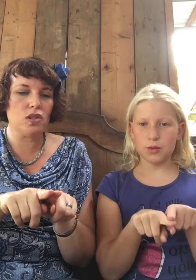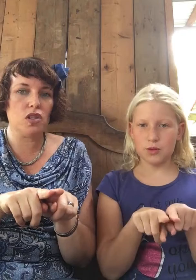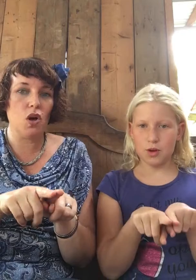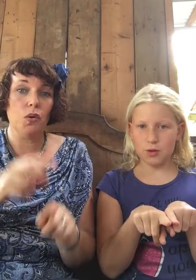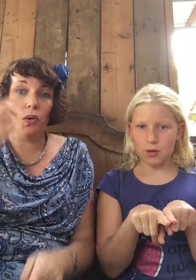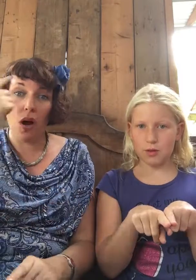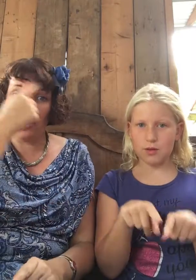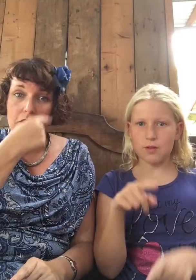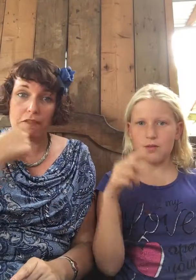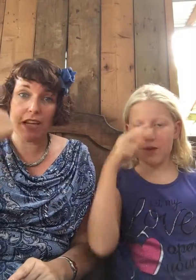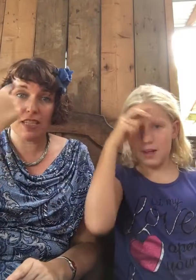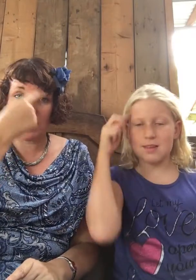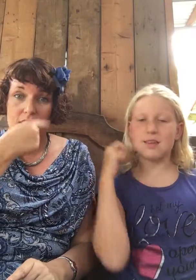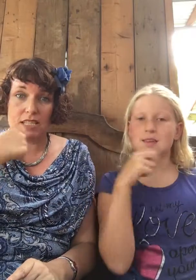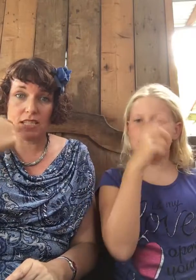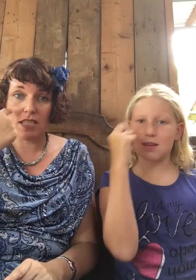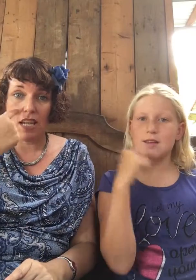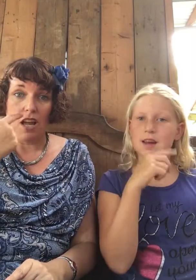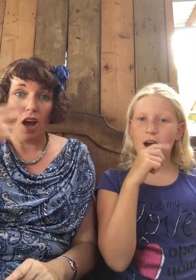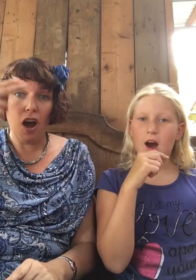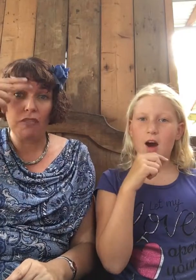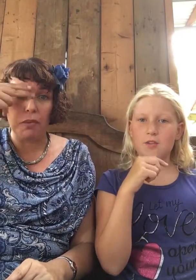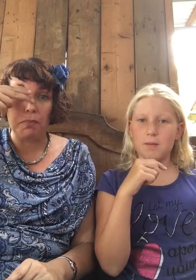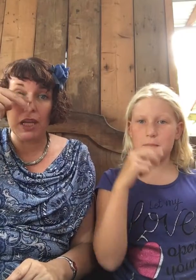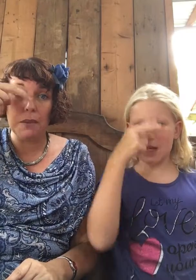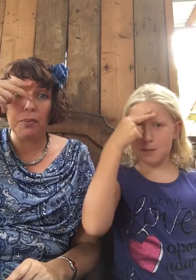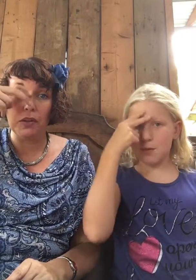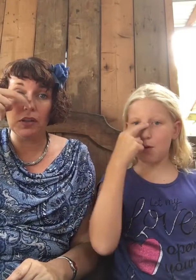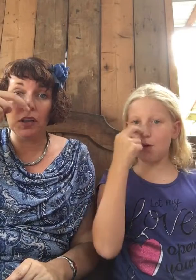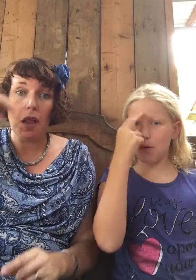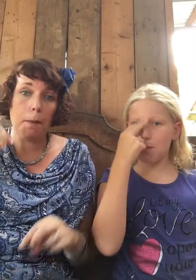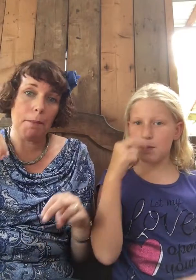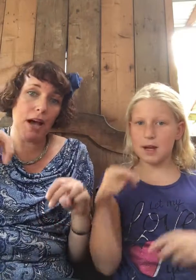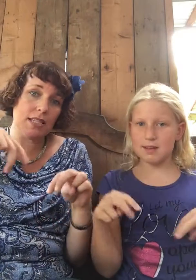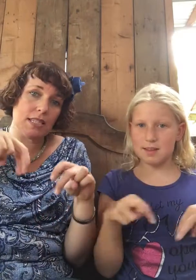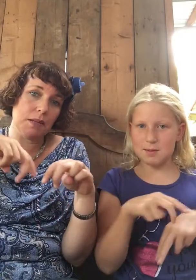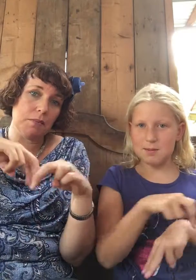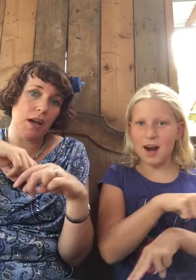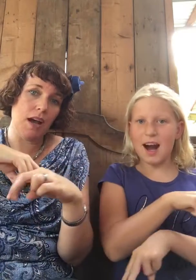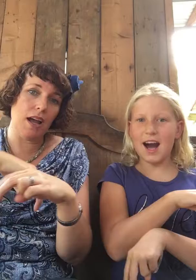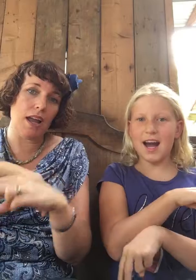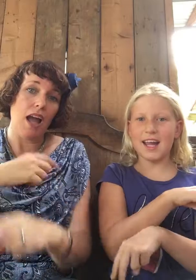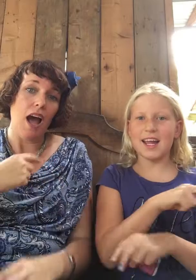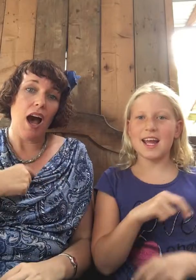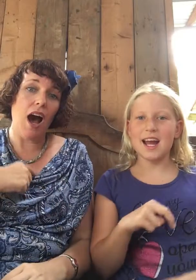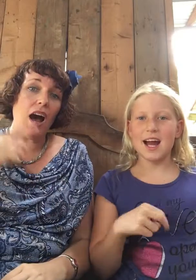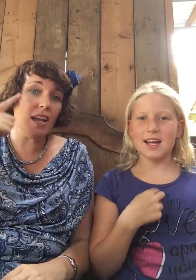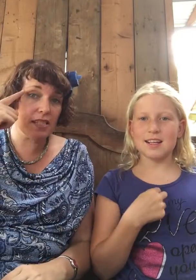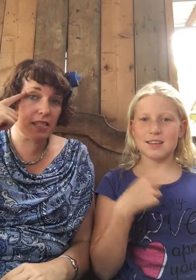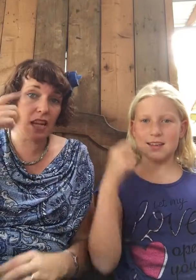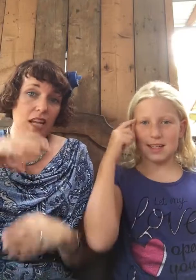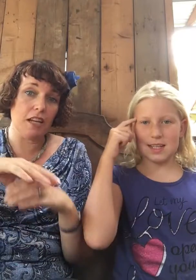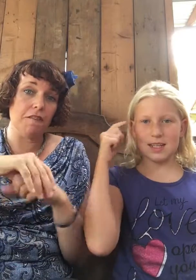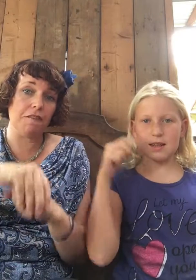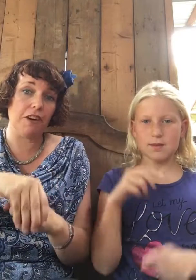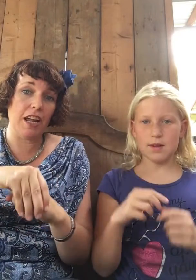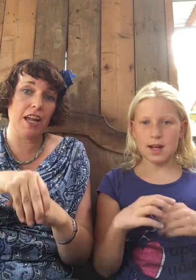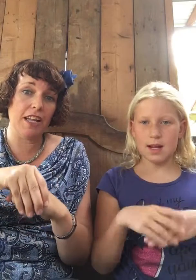also on the faces of the people passing by. I see